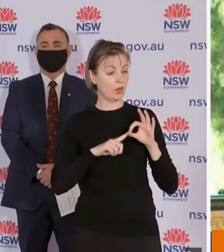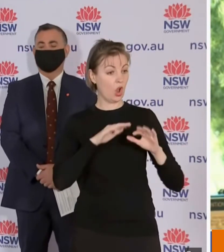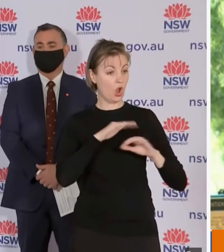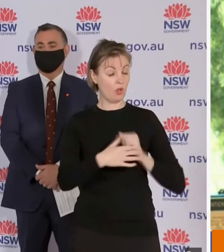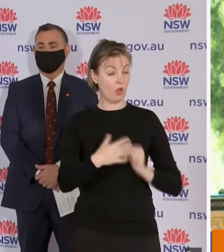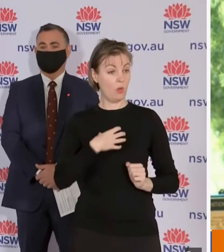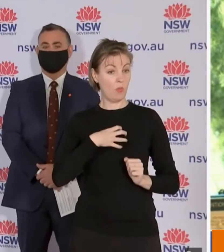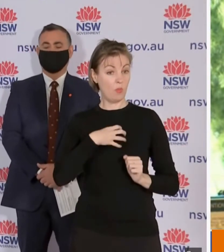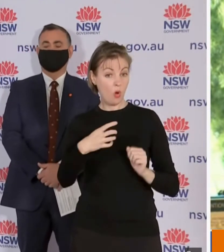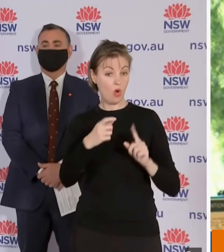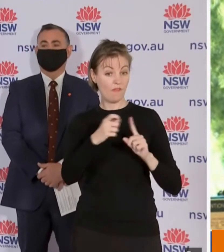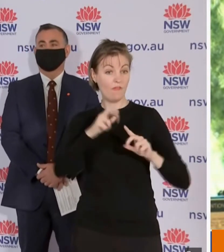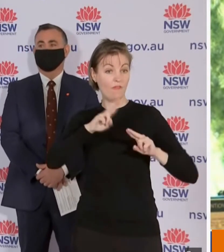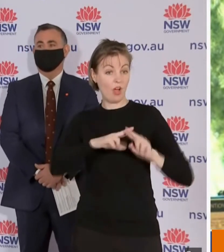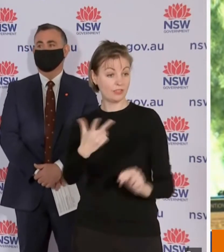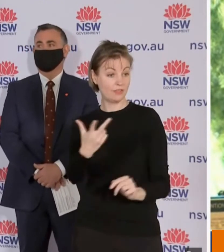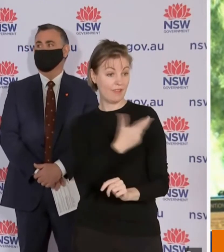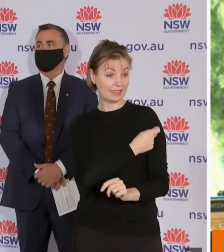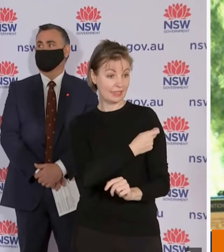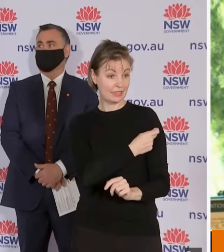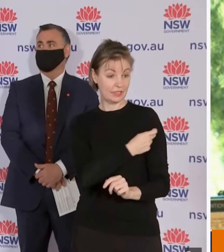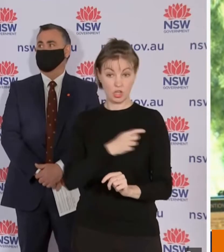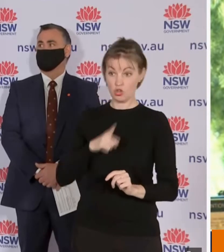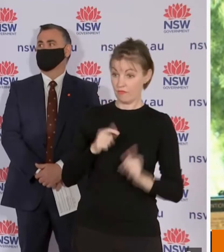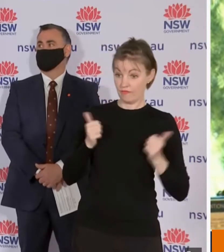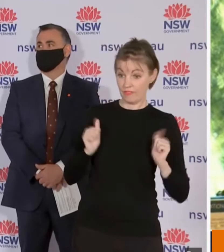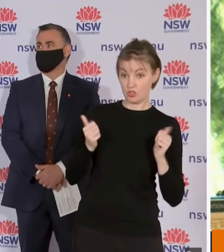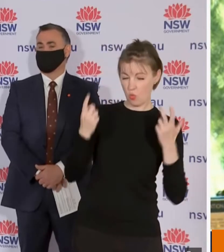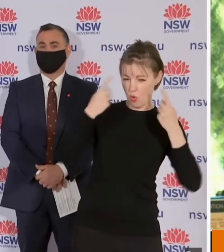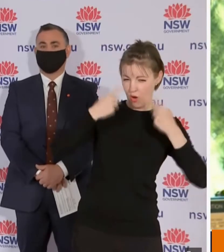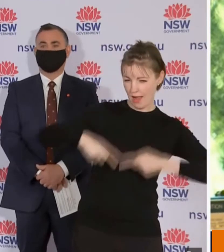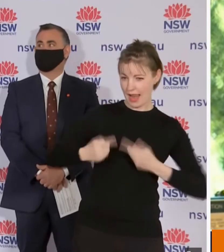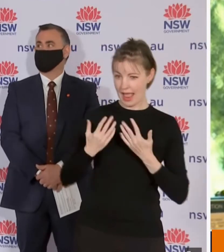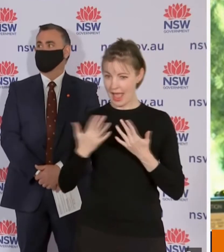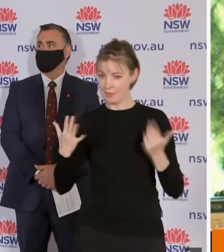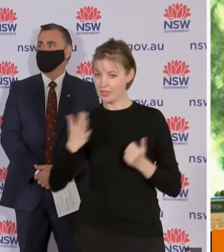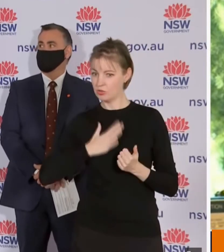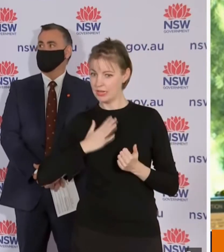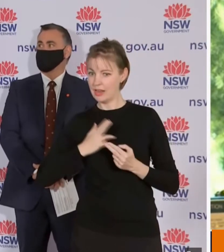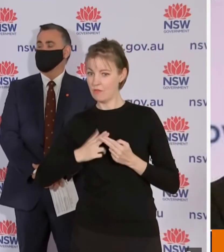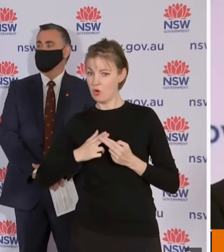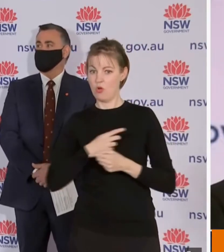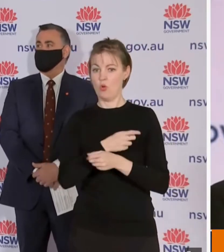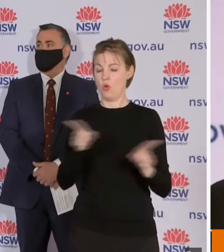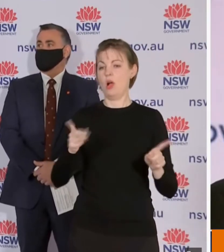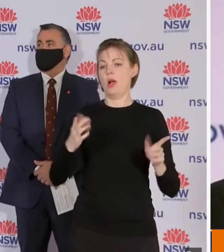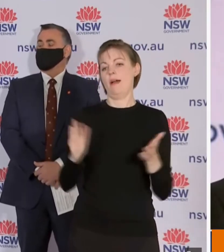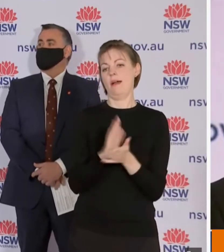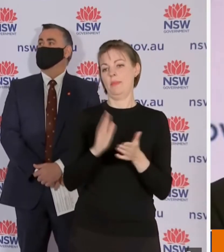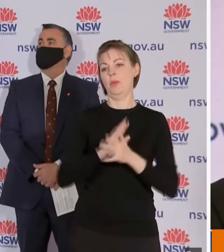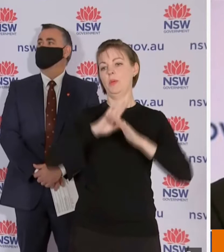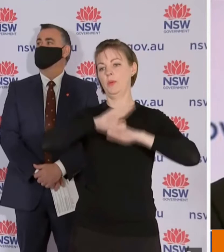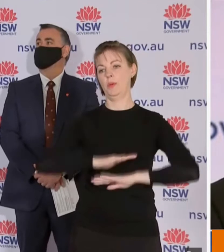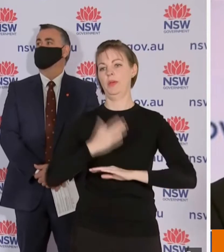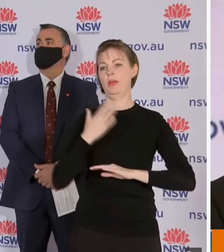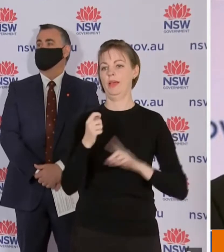doses you need to satisfy the supply? A lot. A lot. Is there a number there? Look, Pfizer, unfortunately, the